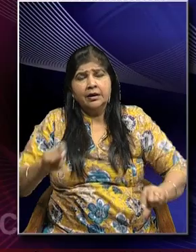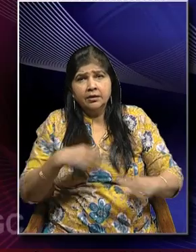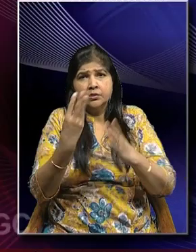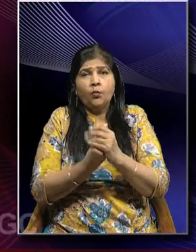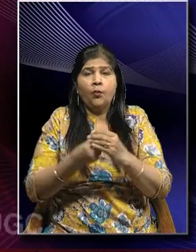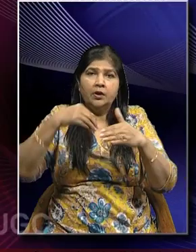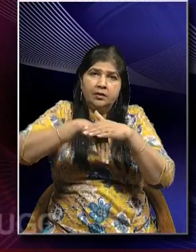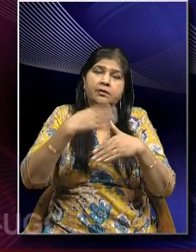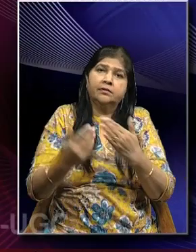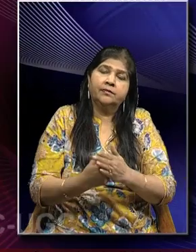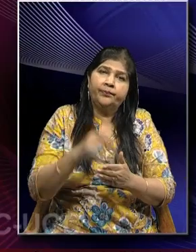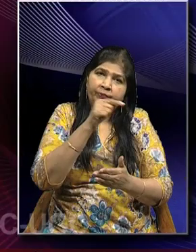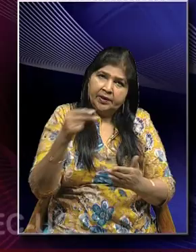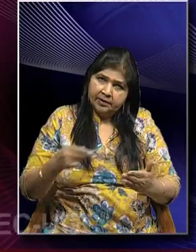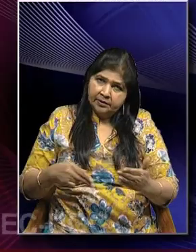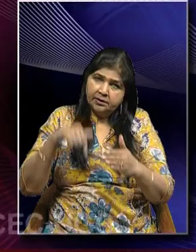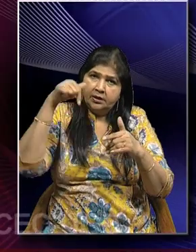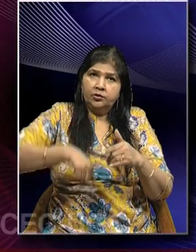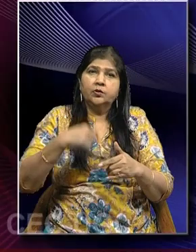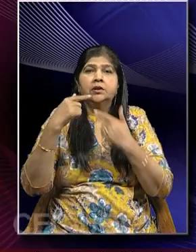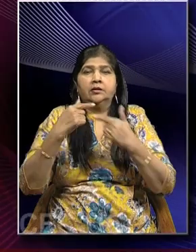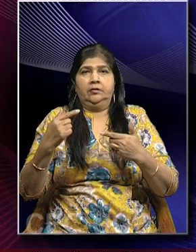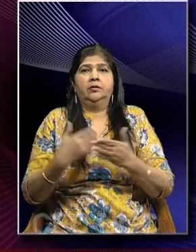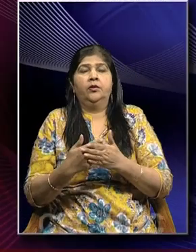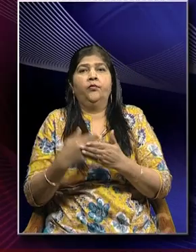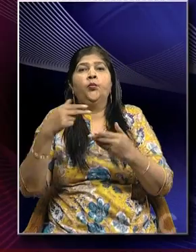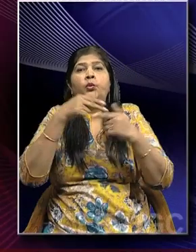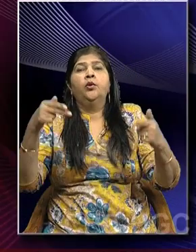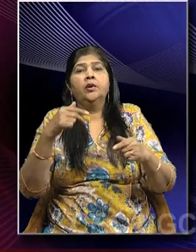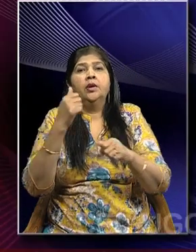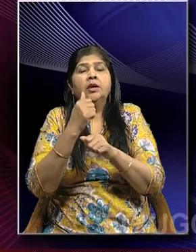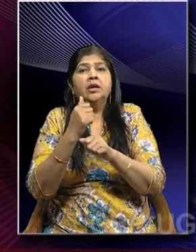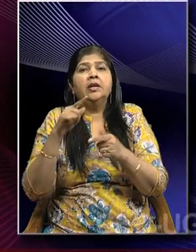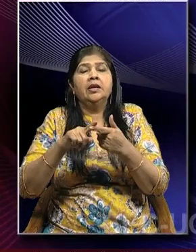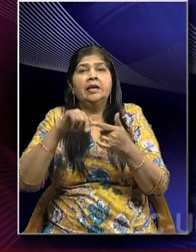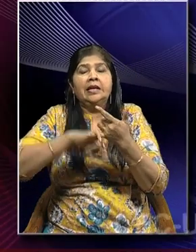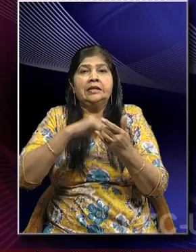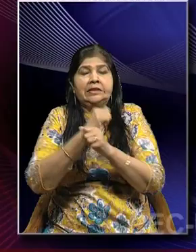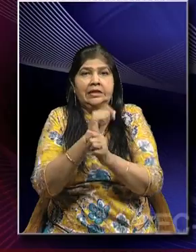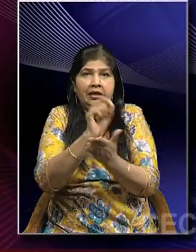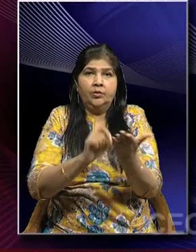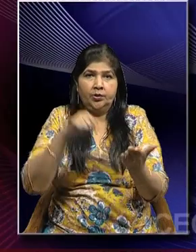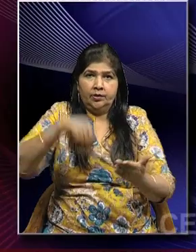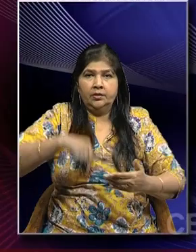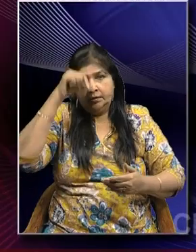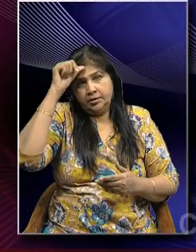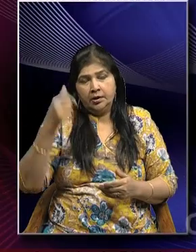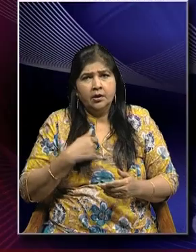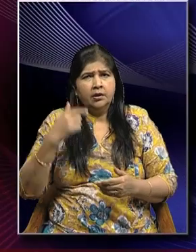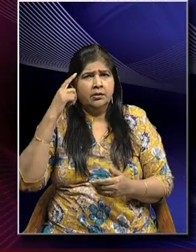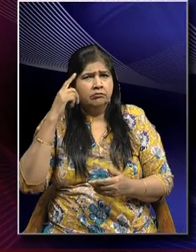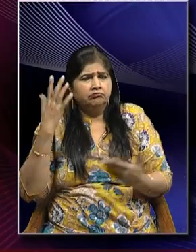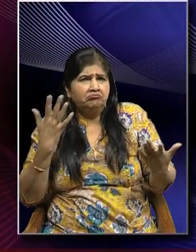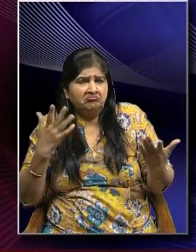all is the agenda of our today's discussion on the topic of ESG reporting in India. So you must be